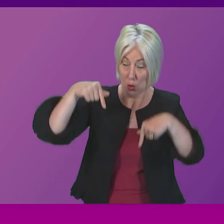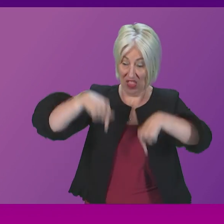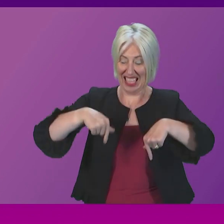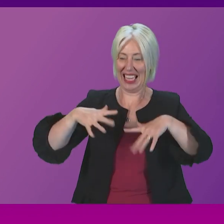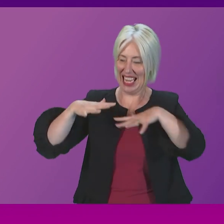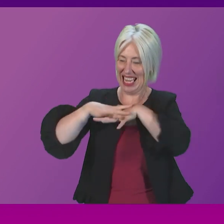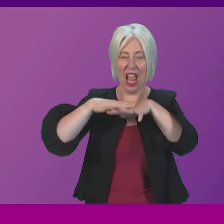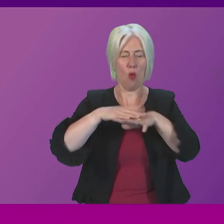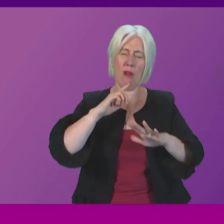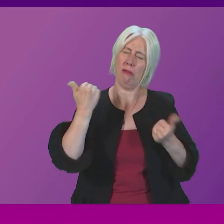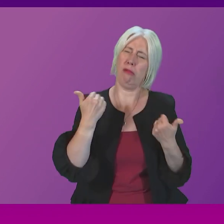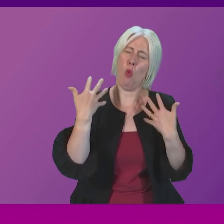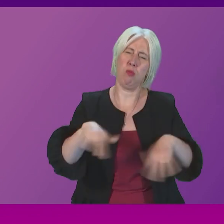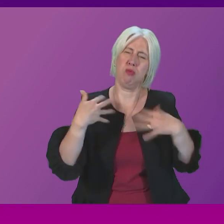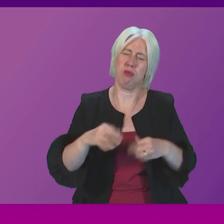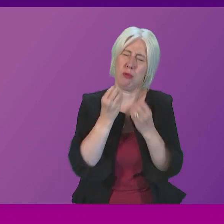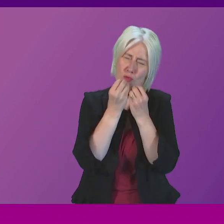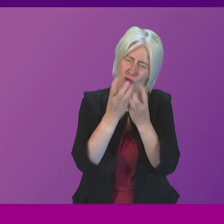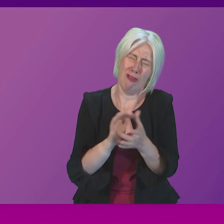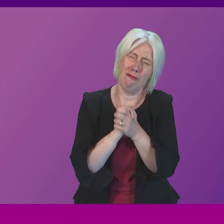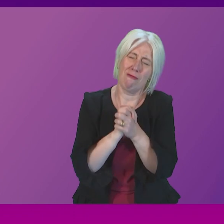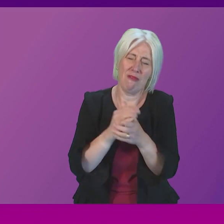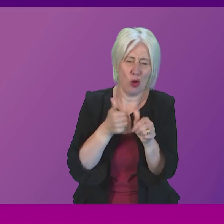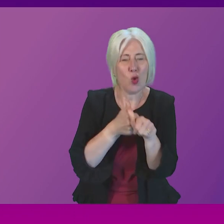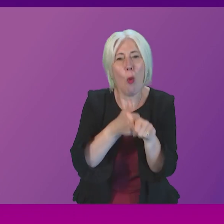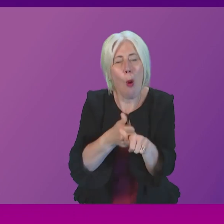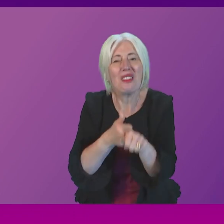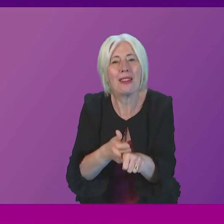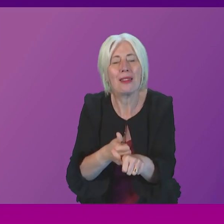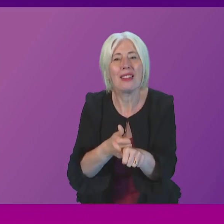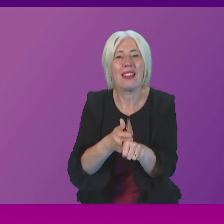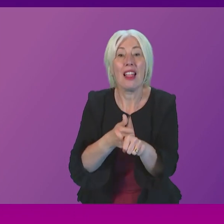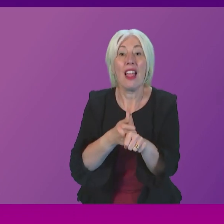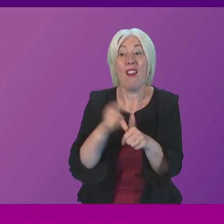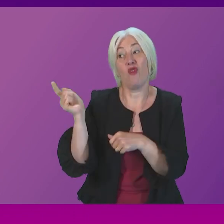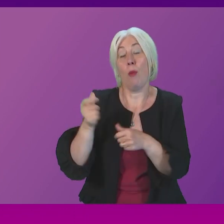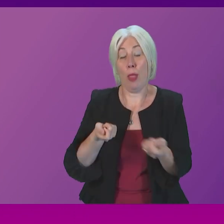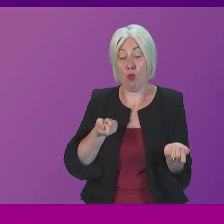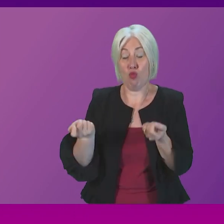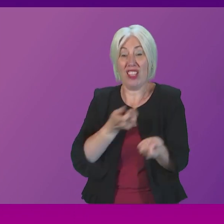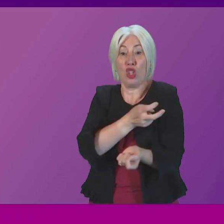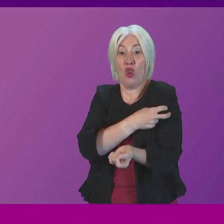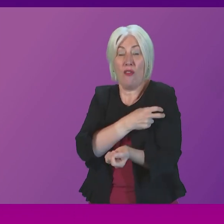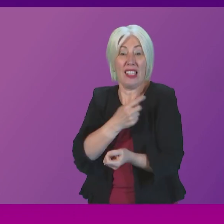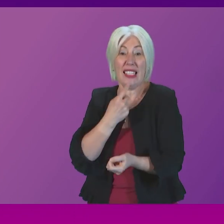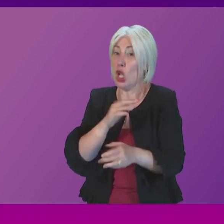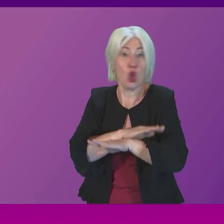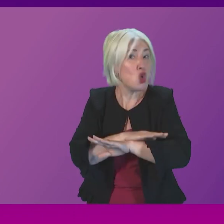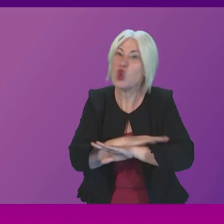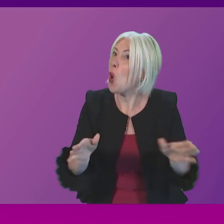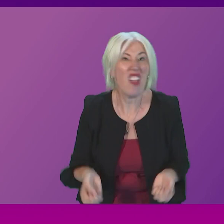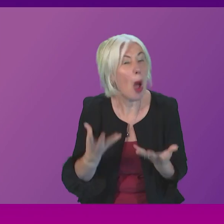like this are a wonderful support. And to quote the presiding officer, just don't give